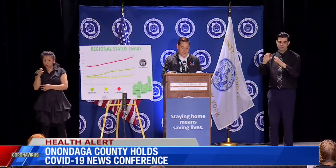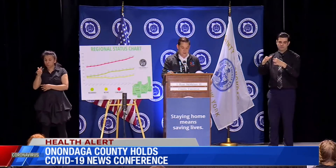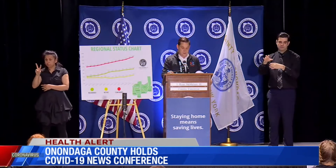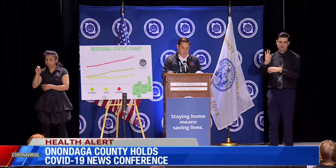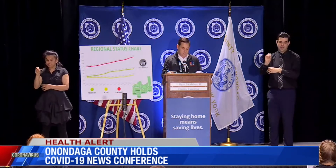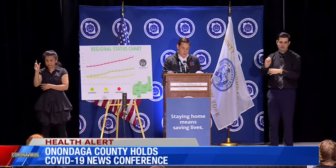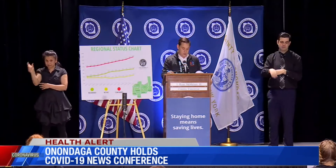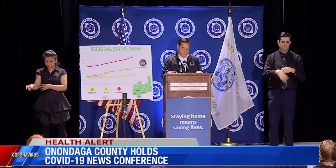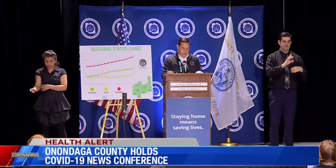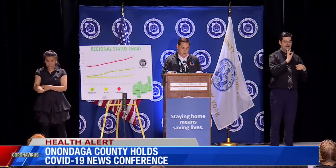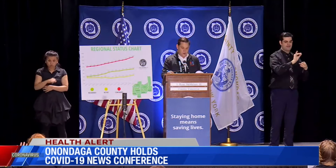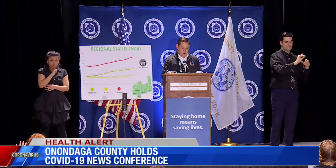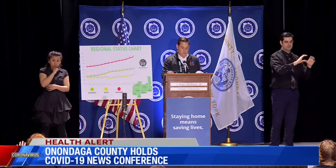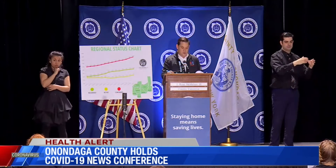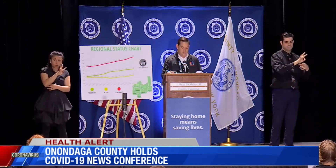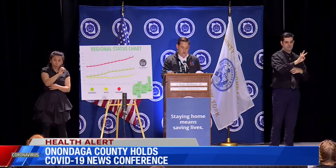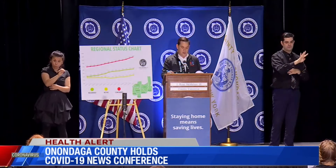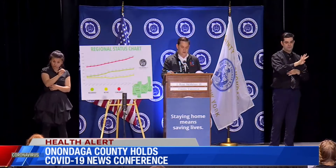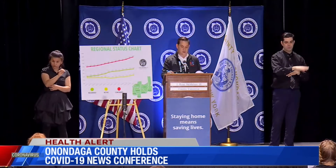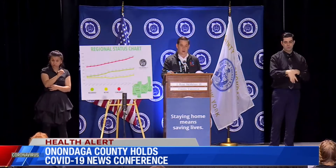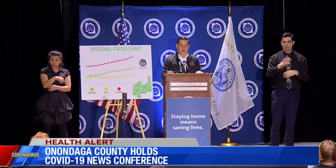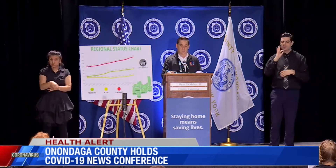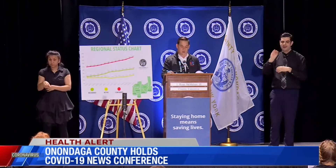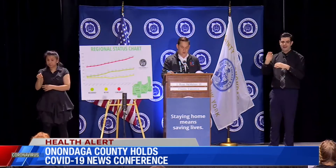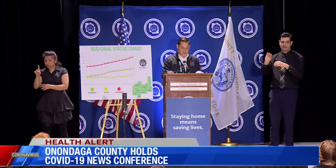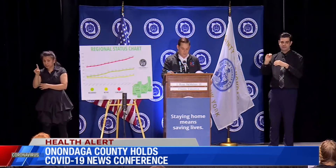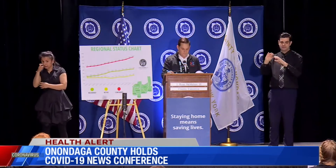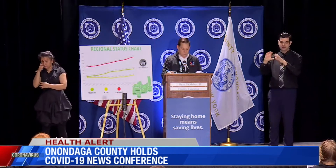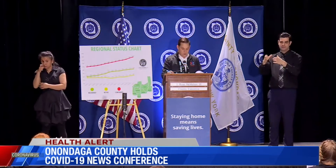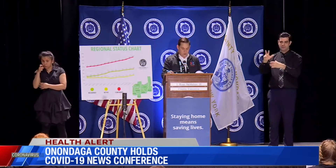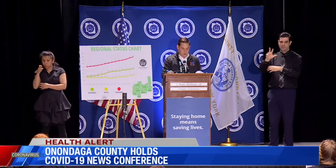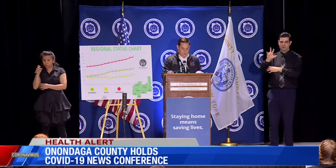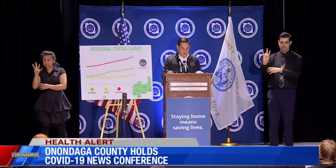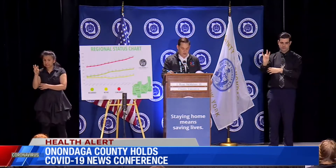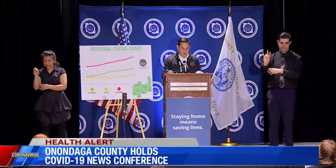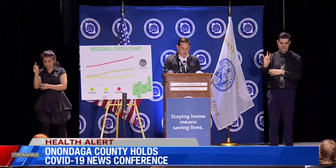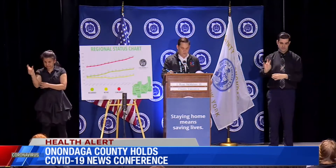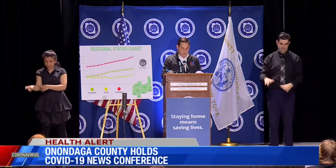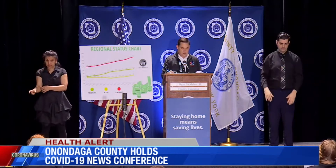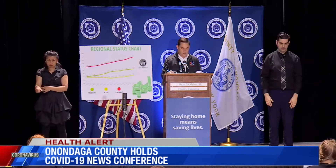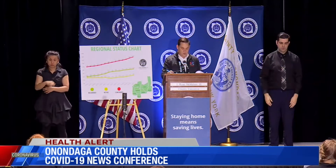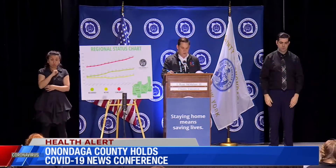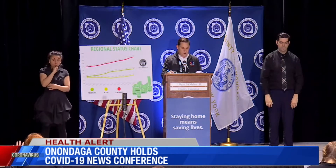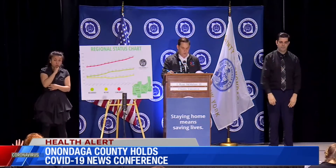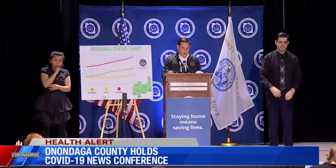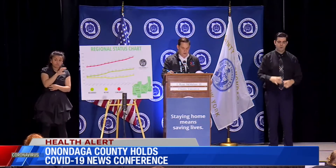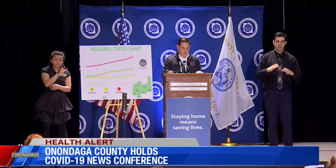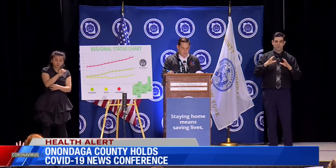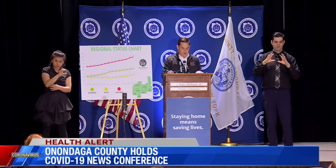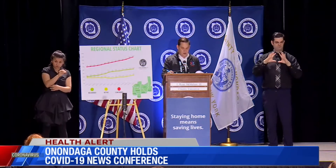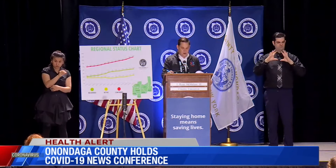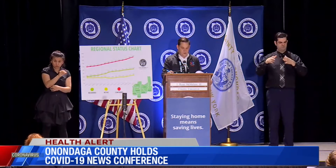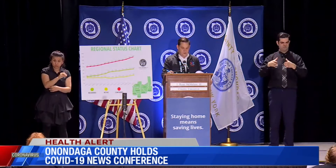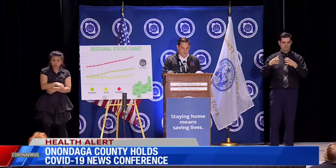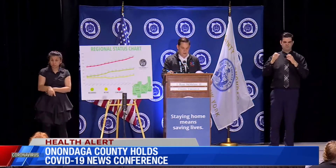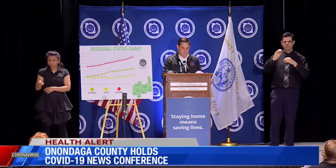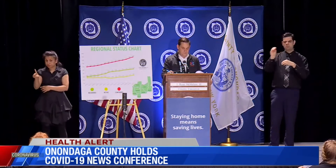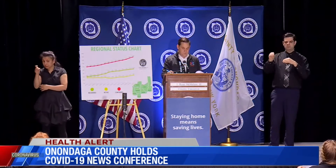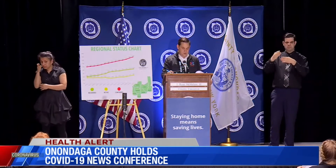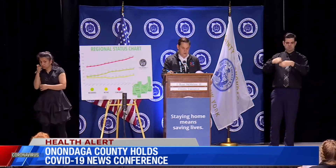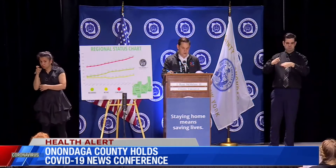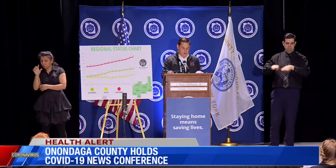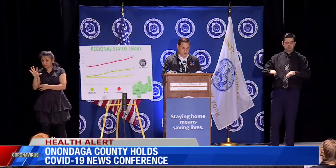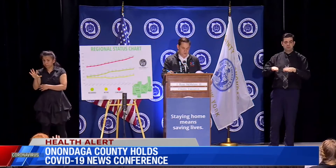their 90s. 21% of our cases are under 30, 33% are under 40, 47% are under